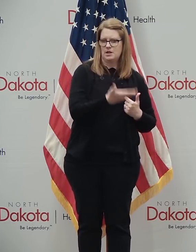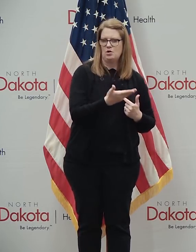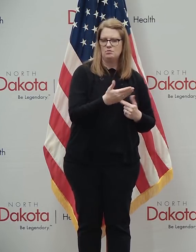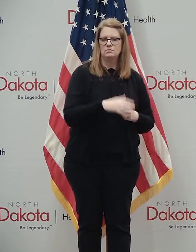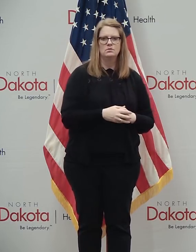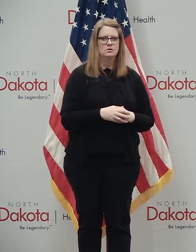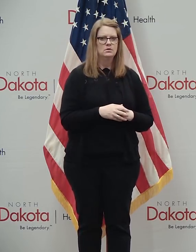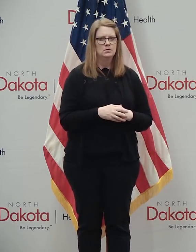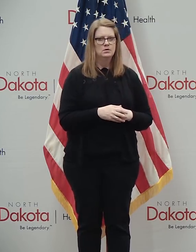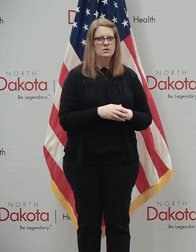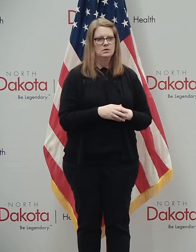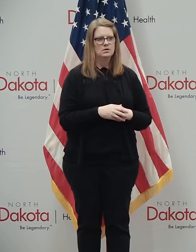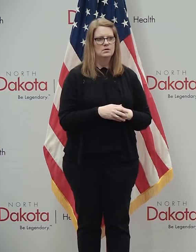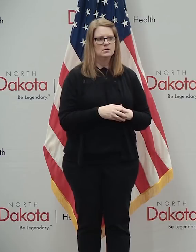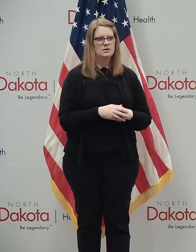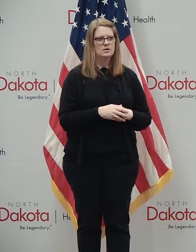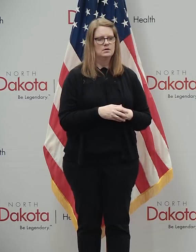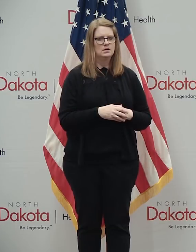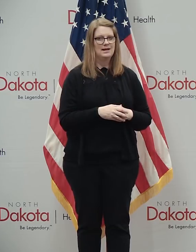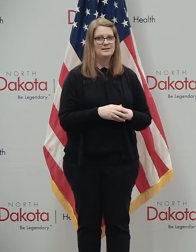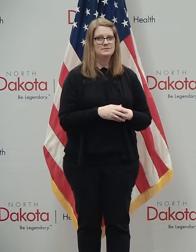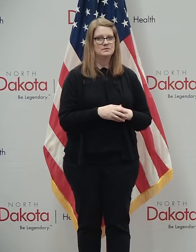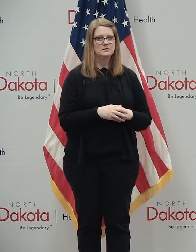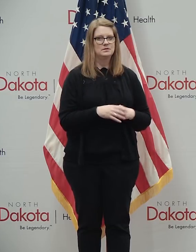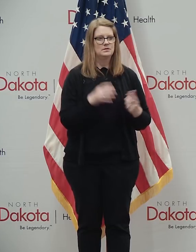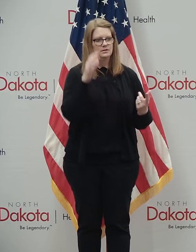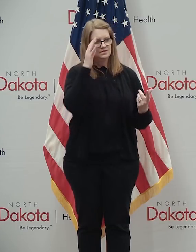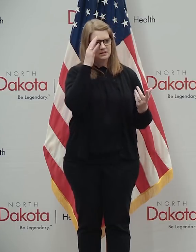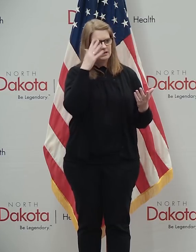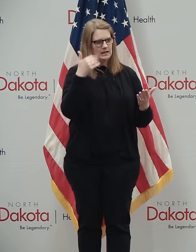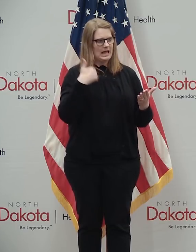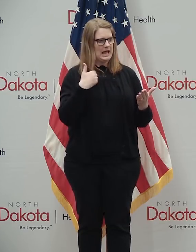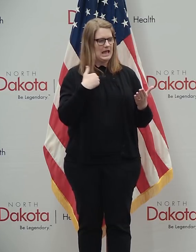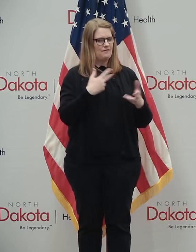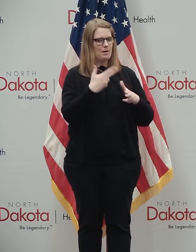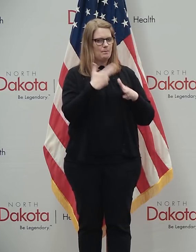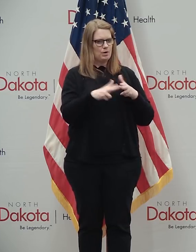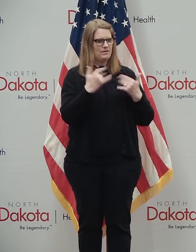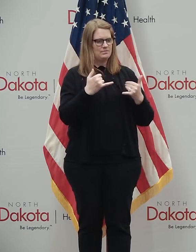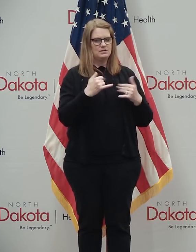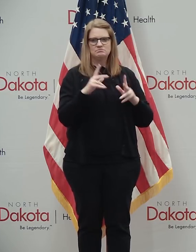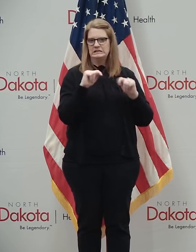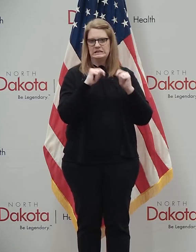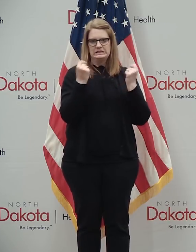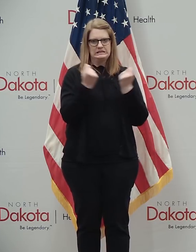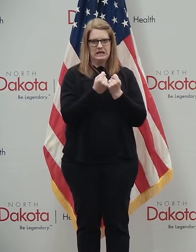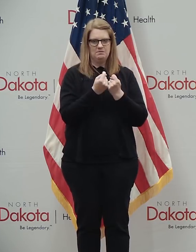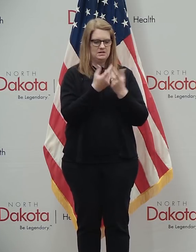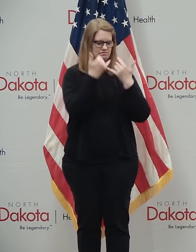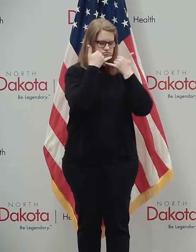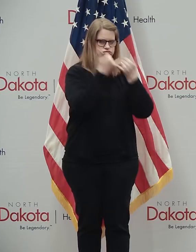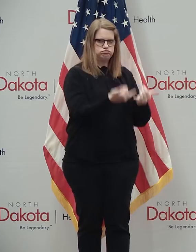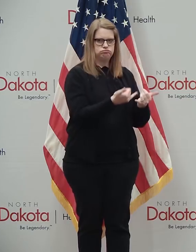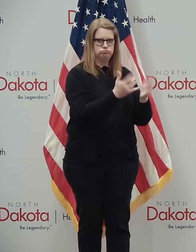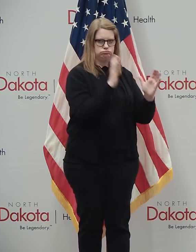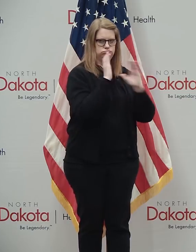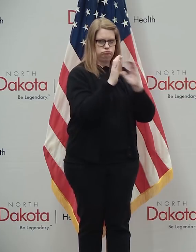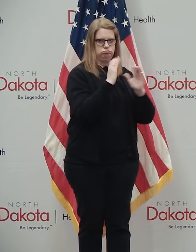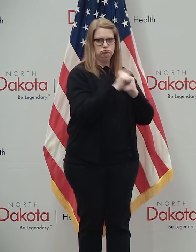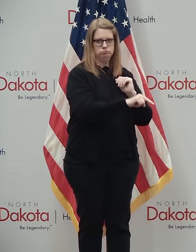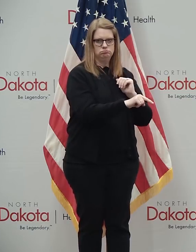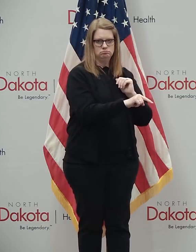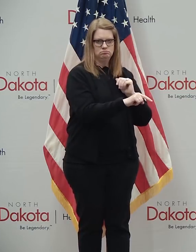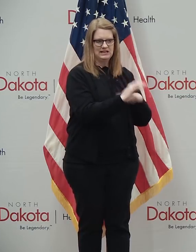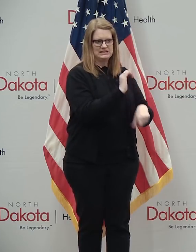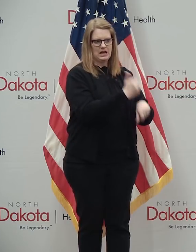So, already the team, I've got a brief update, but already the team has been in communication with them on setting